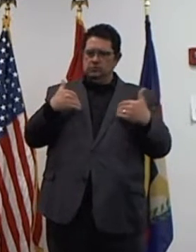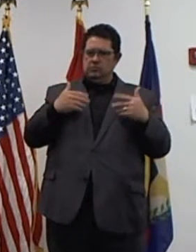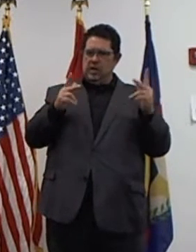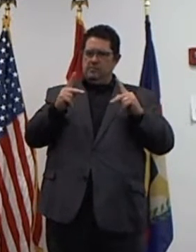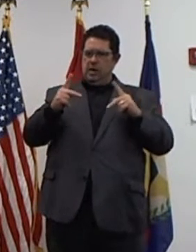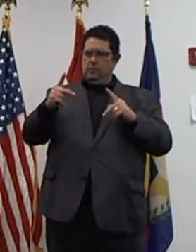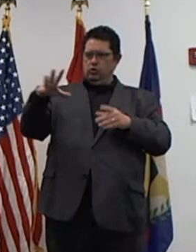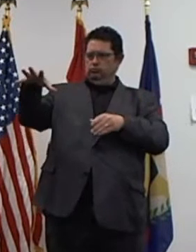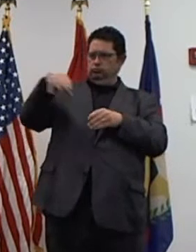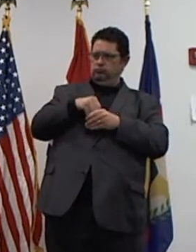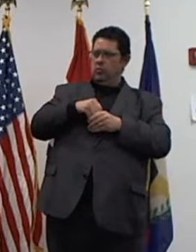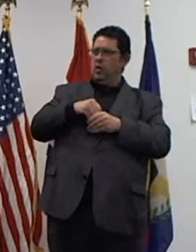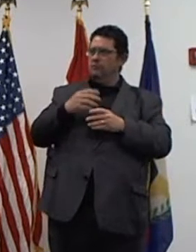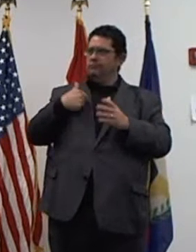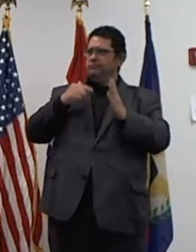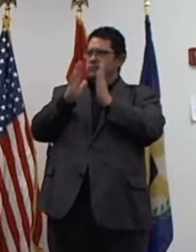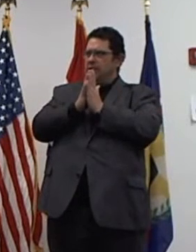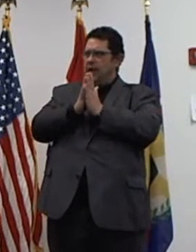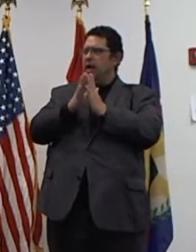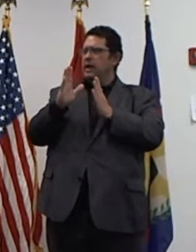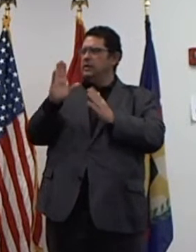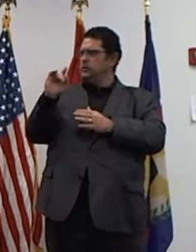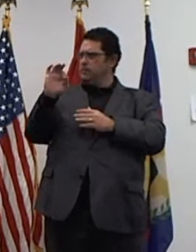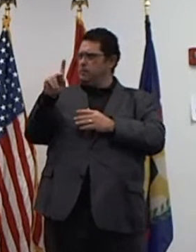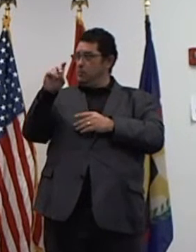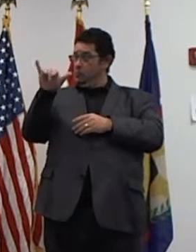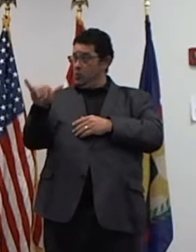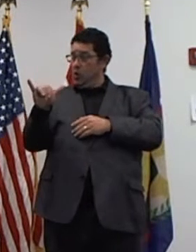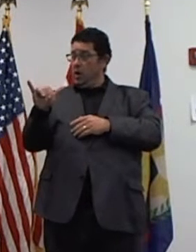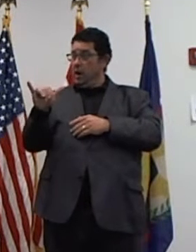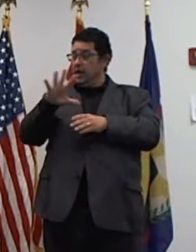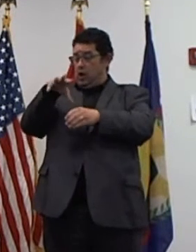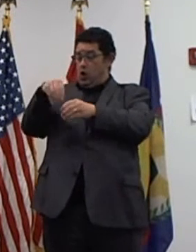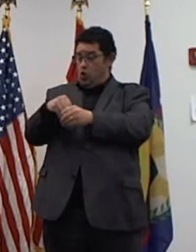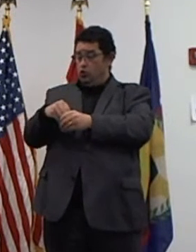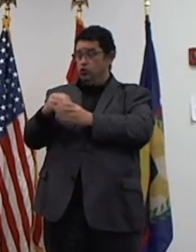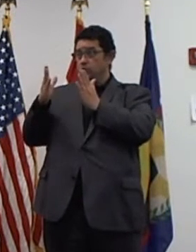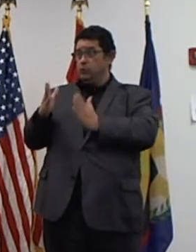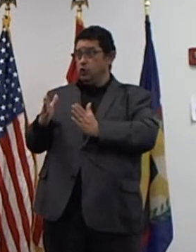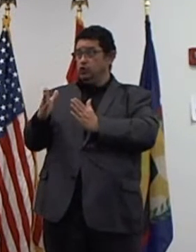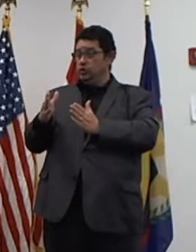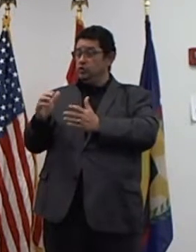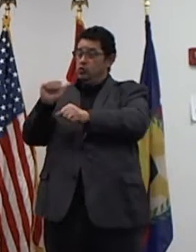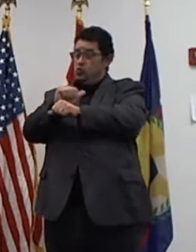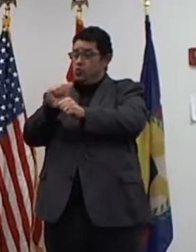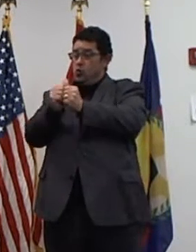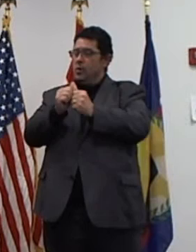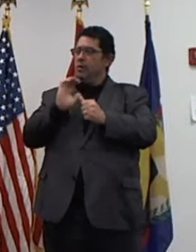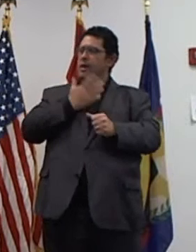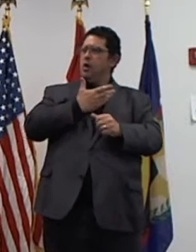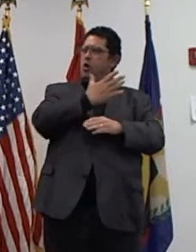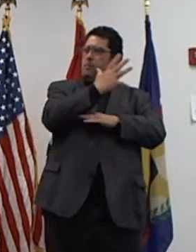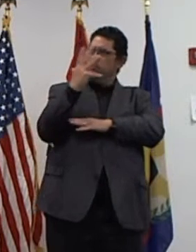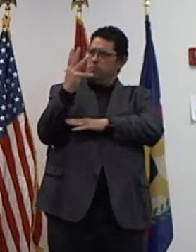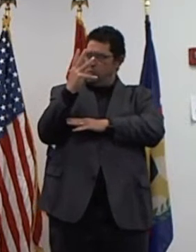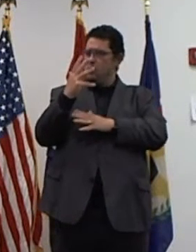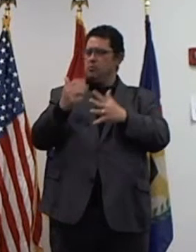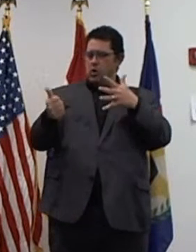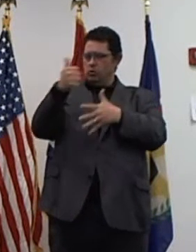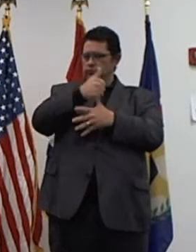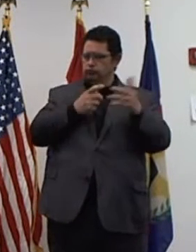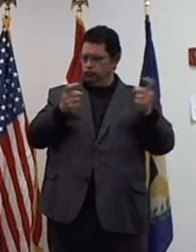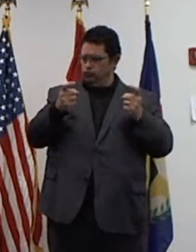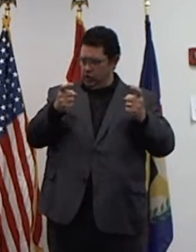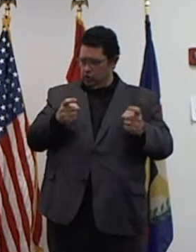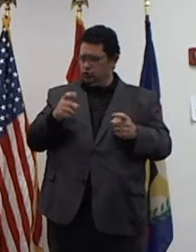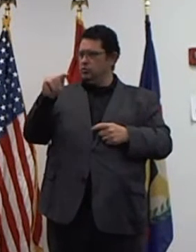Hazel Irby, who is our Director of Diversity, Equity, and Inclusion, to work with our Parks Director, Tom Ott, and our Director of Transportation and